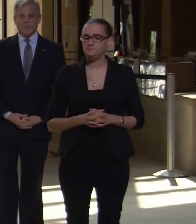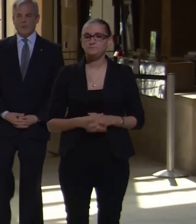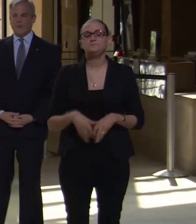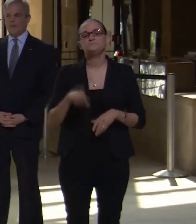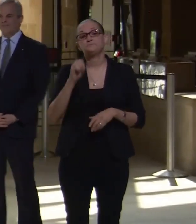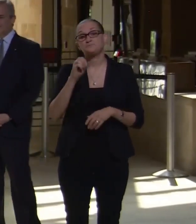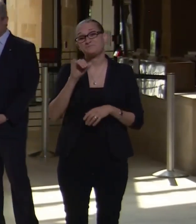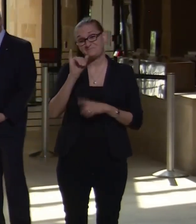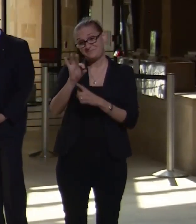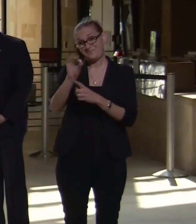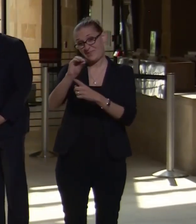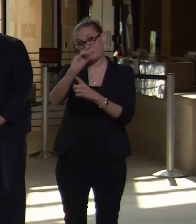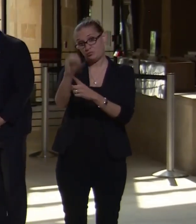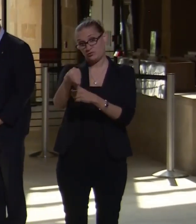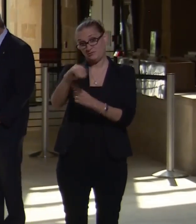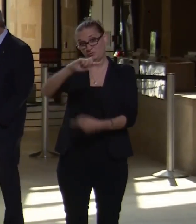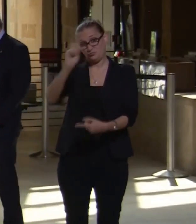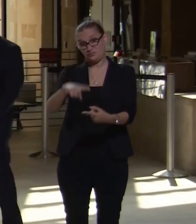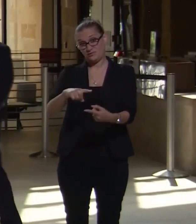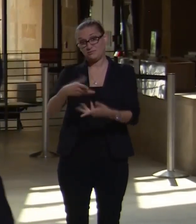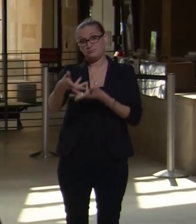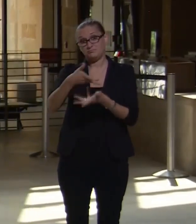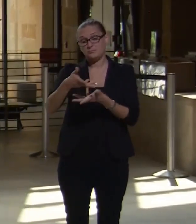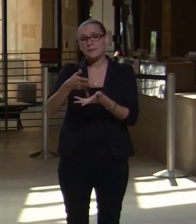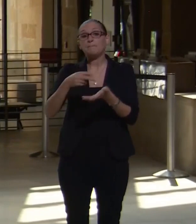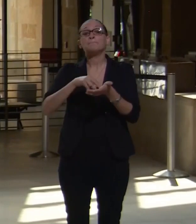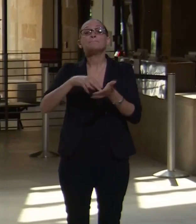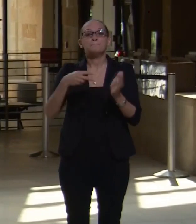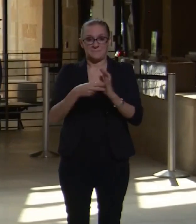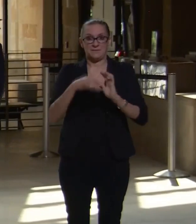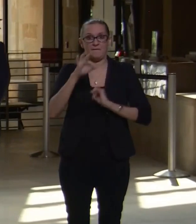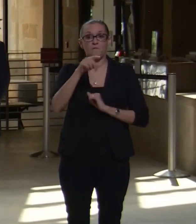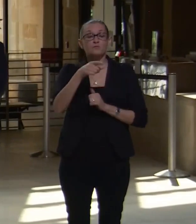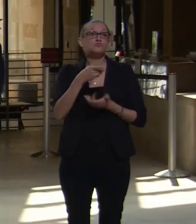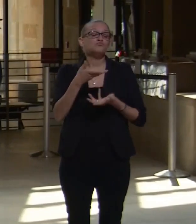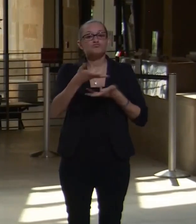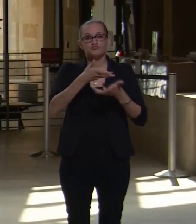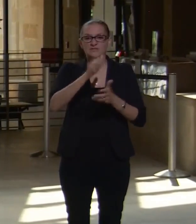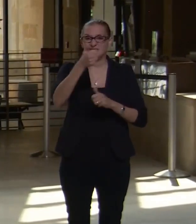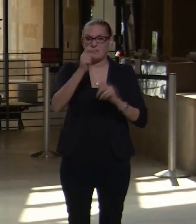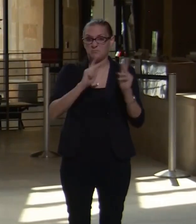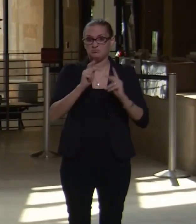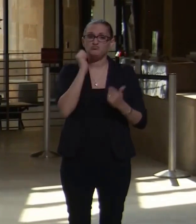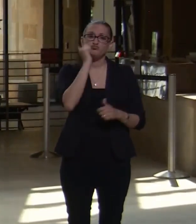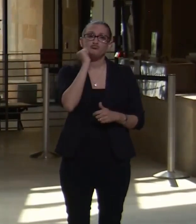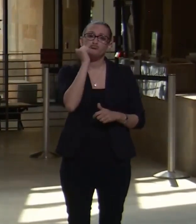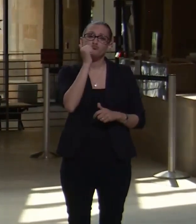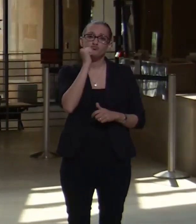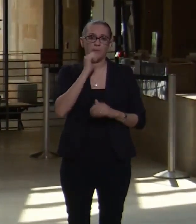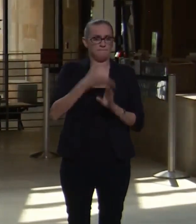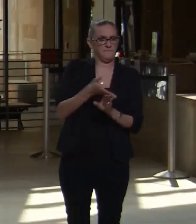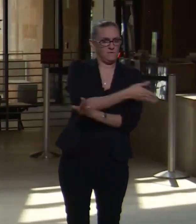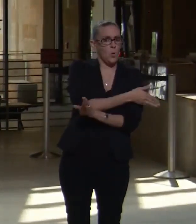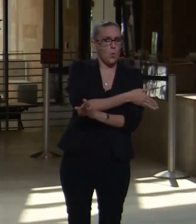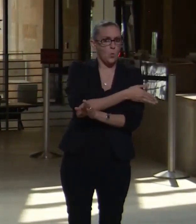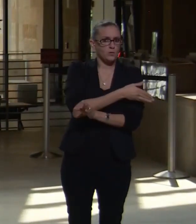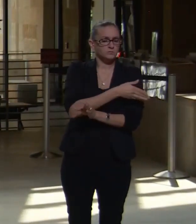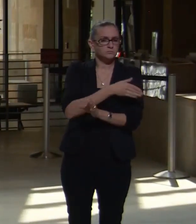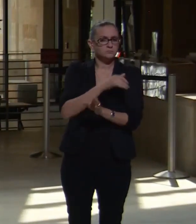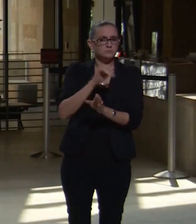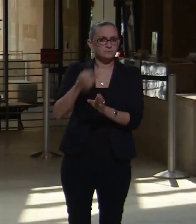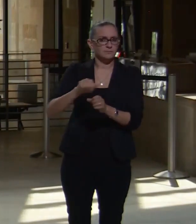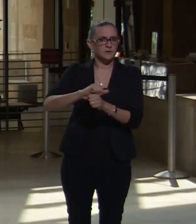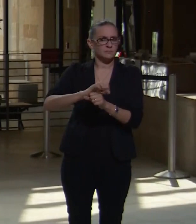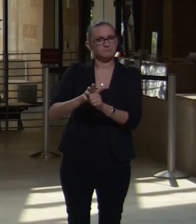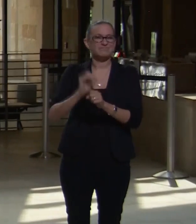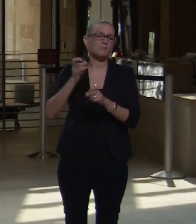So that 90% reduction means if you interacted with 10 people normally before